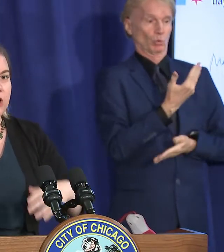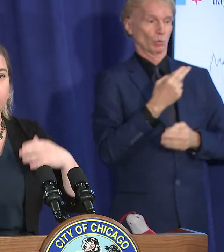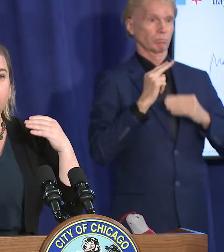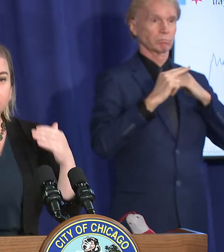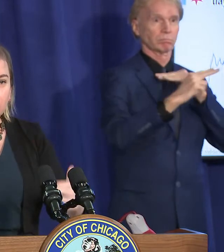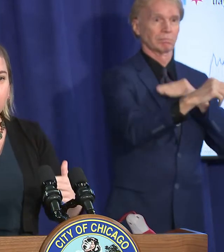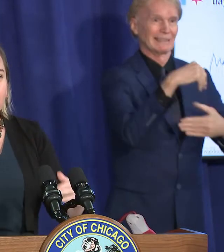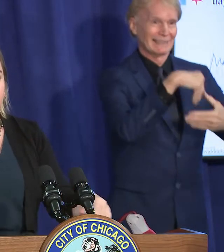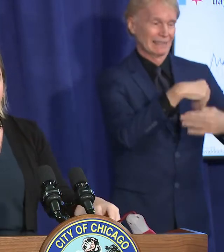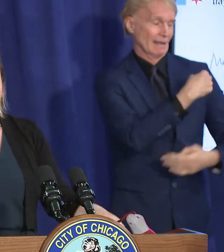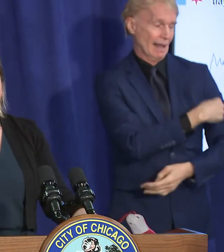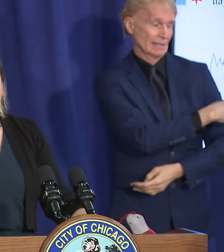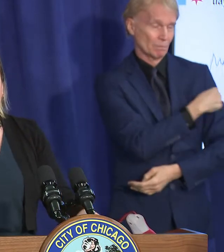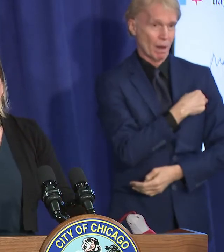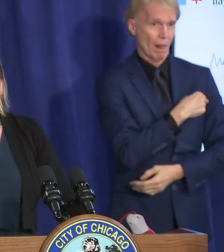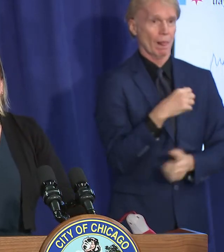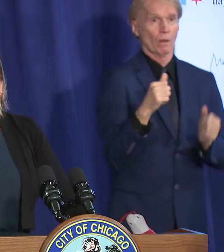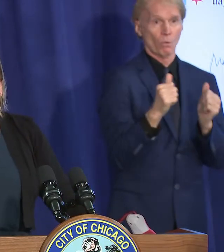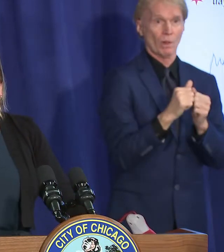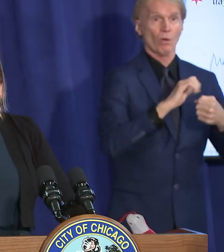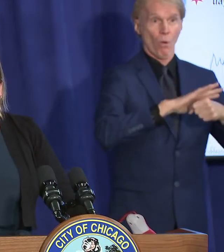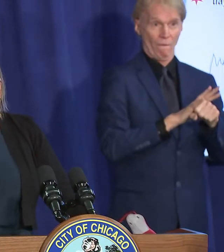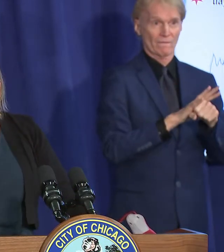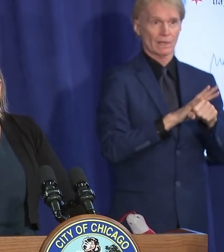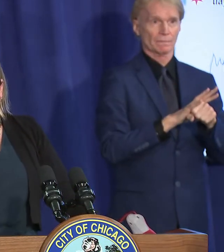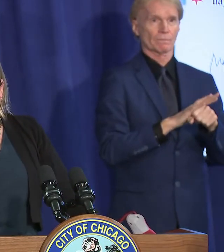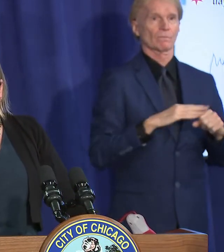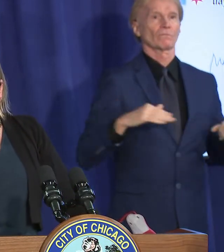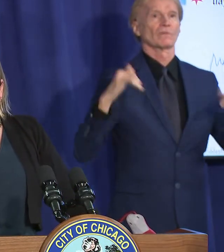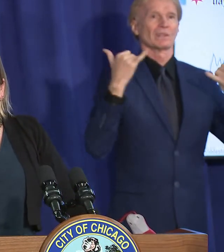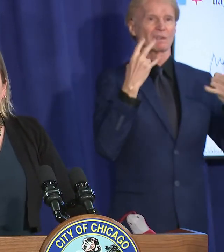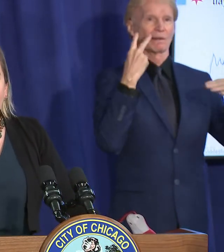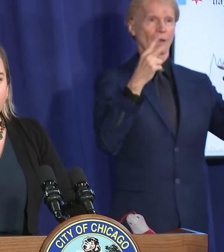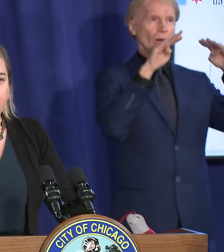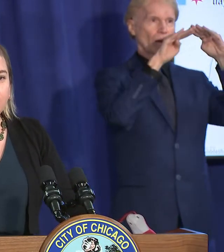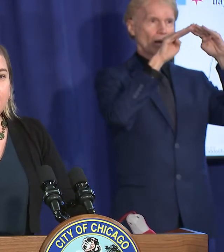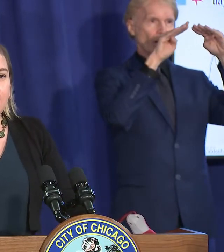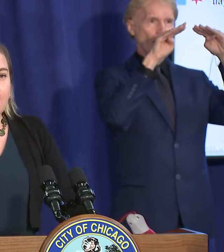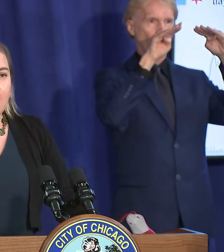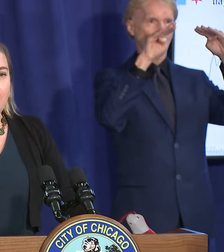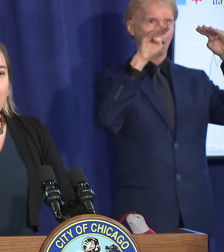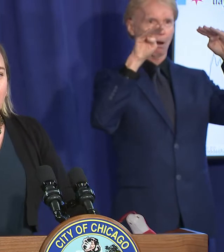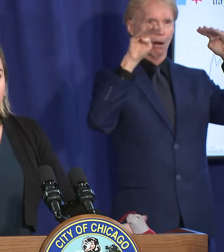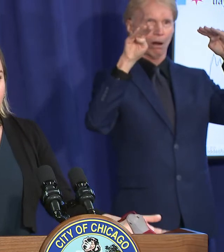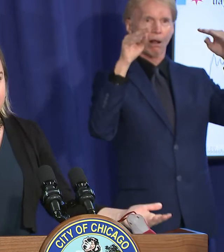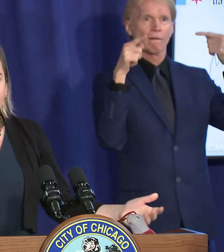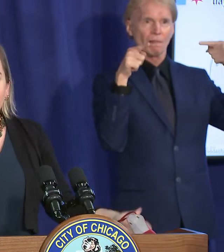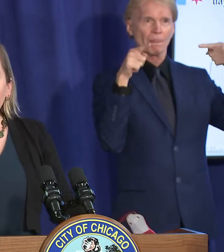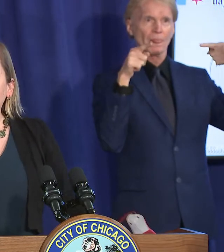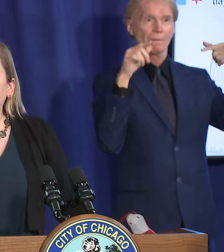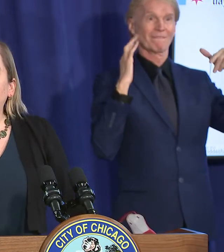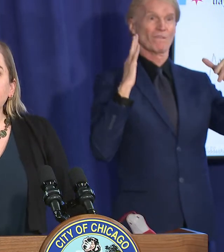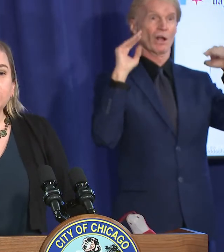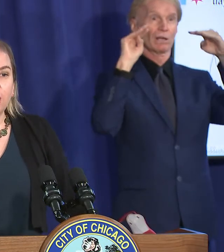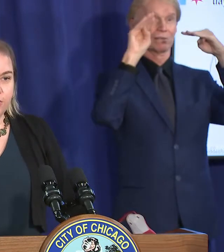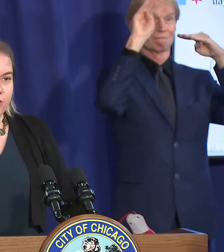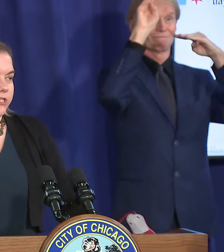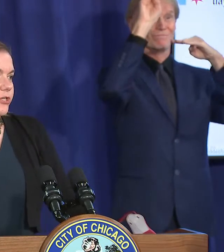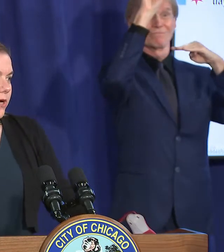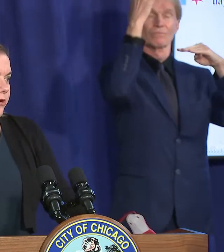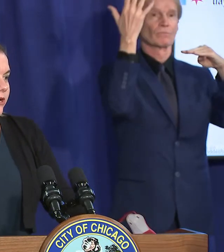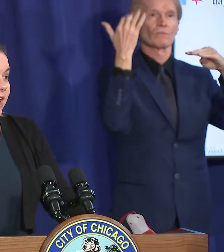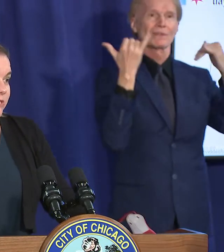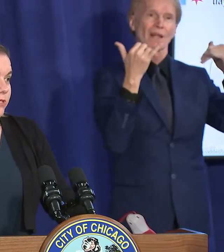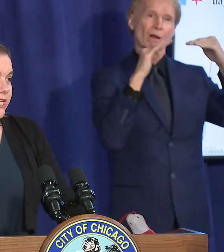of Chicagoans with COVID each day, have begun to plateau. You can see on that graph there. Our current daily average is just